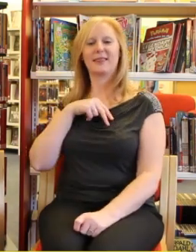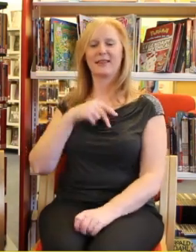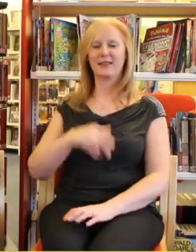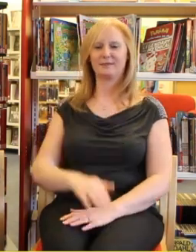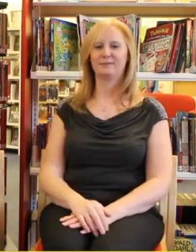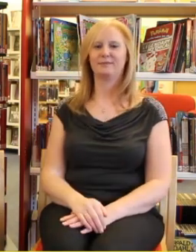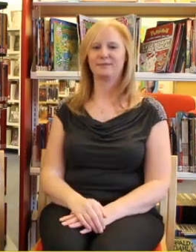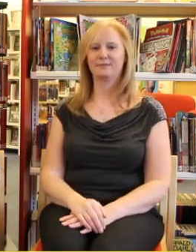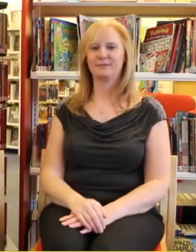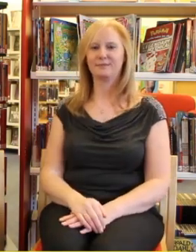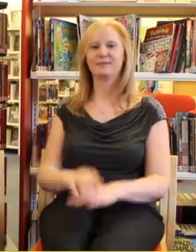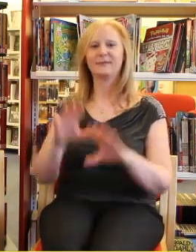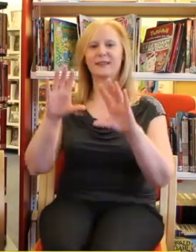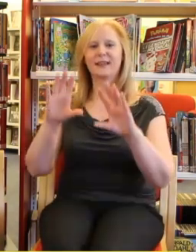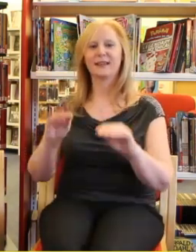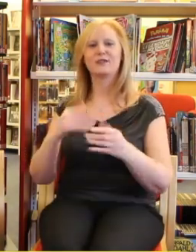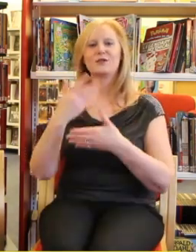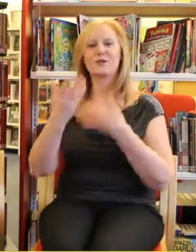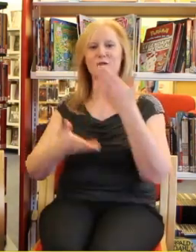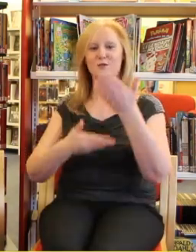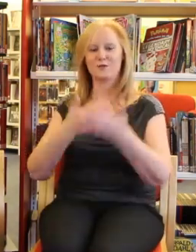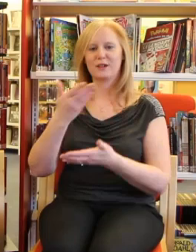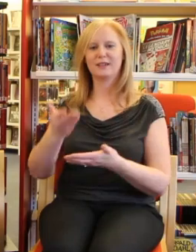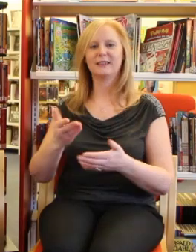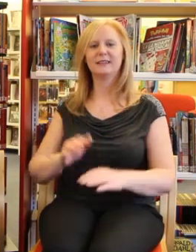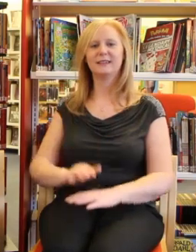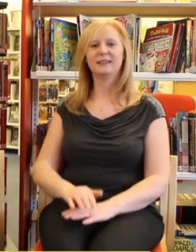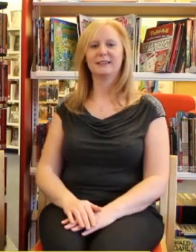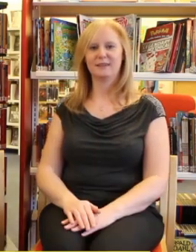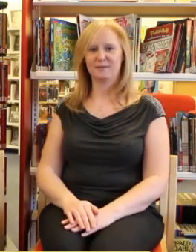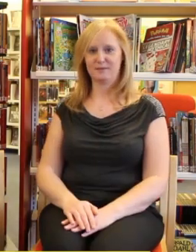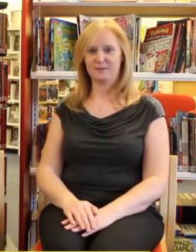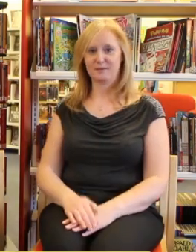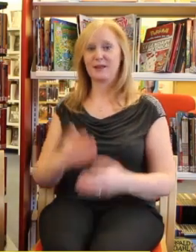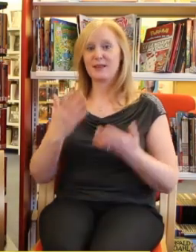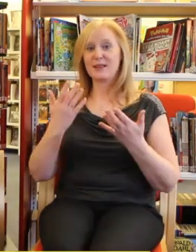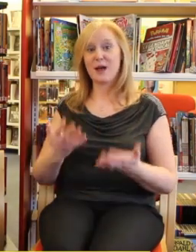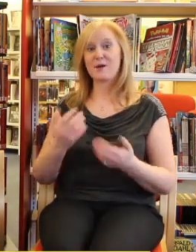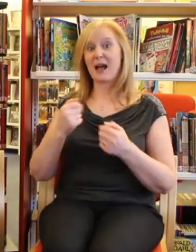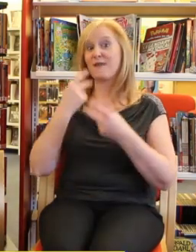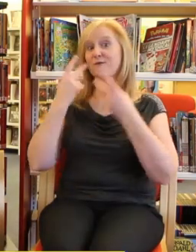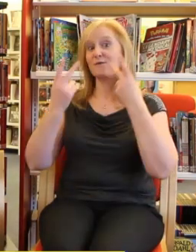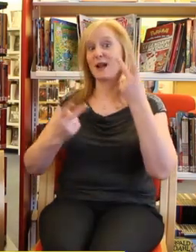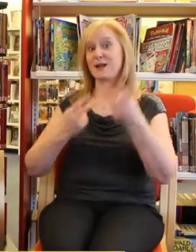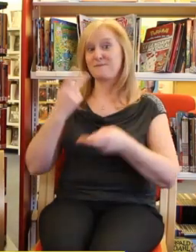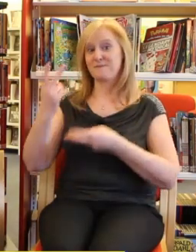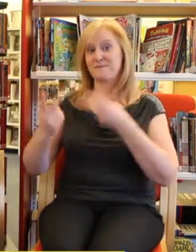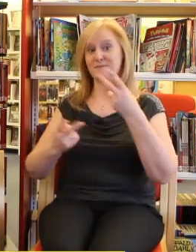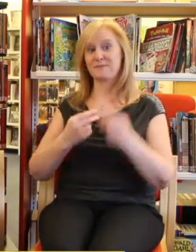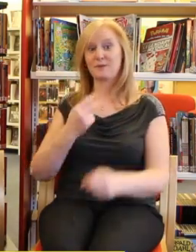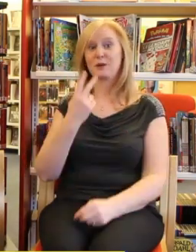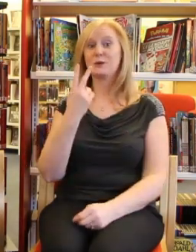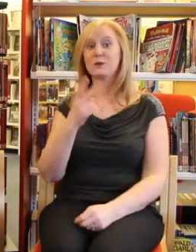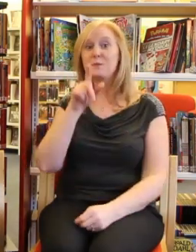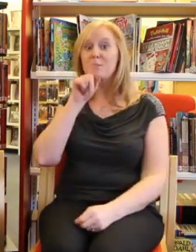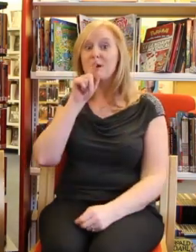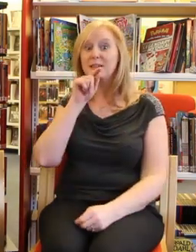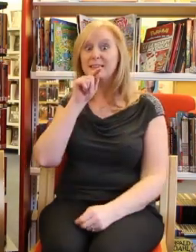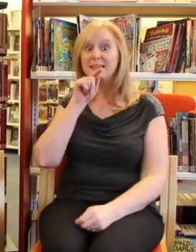and that's the end of that story now we've got a silly rhyme here about two little birds